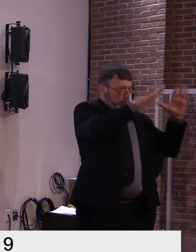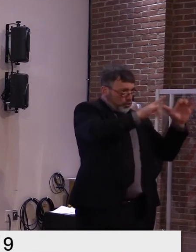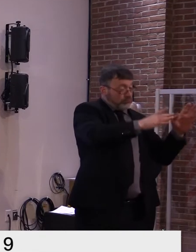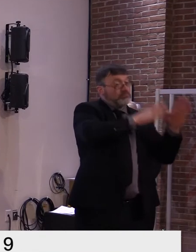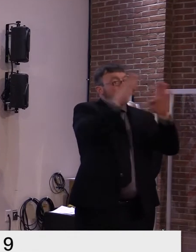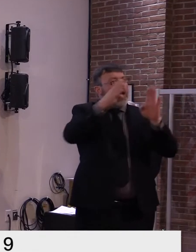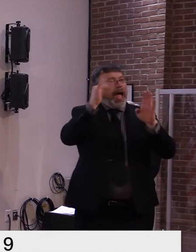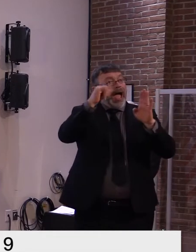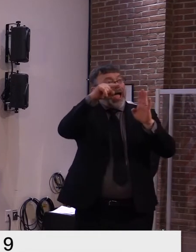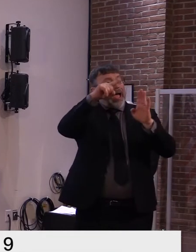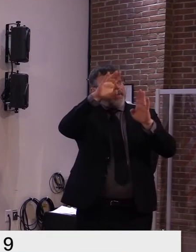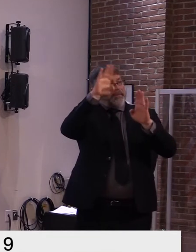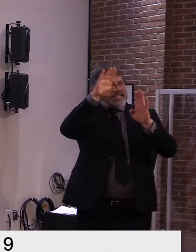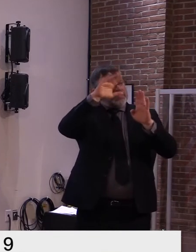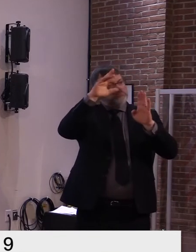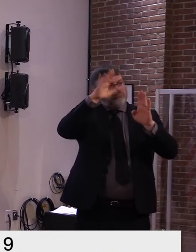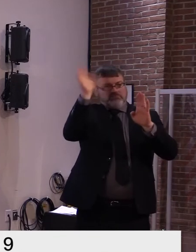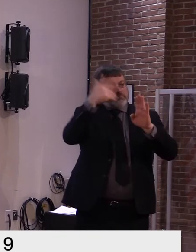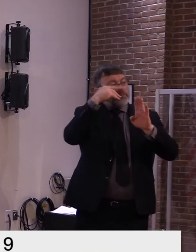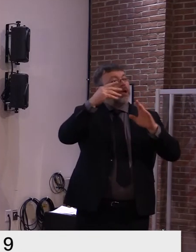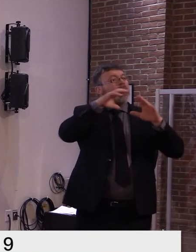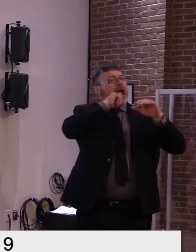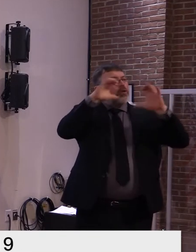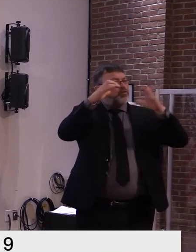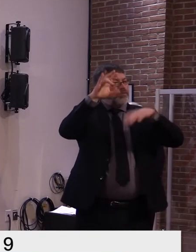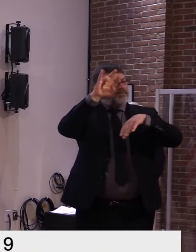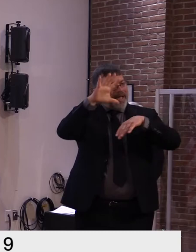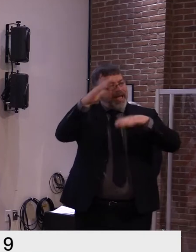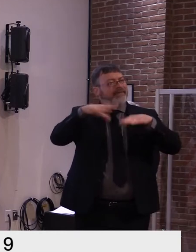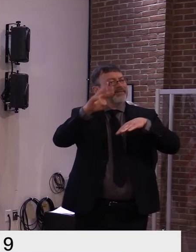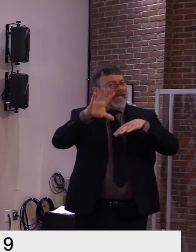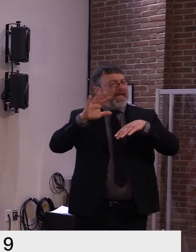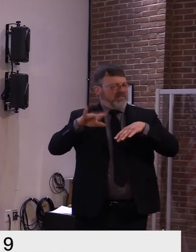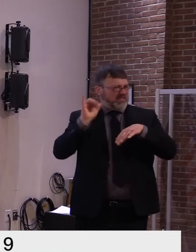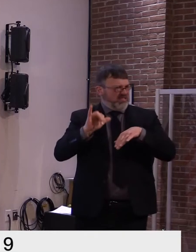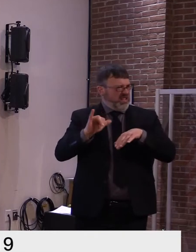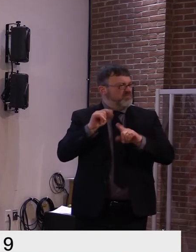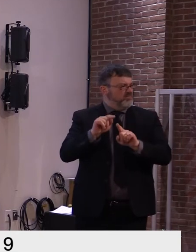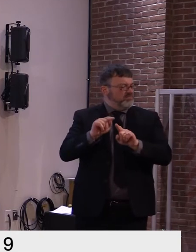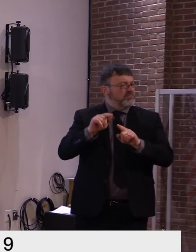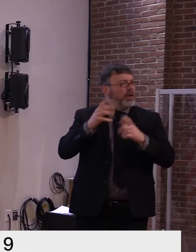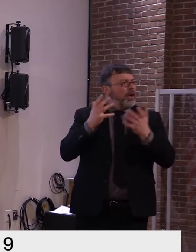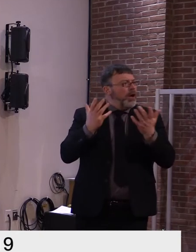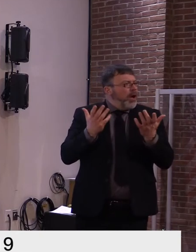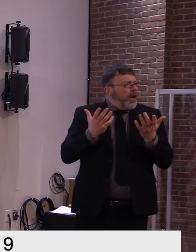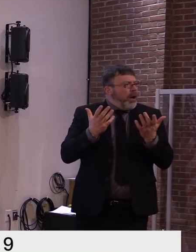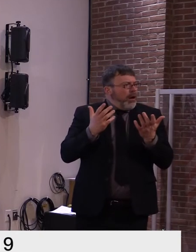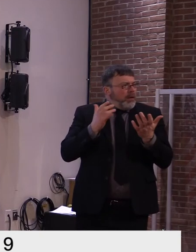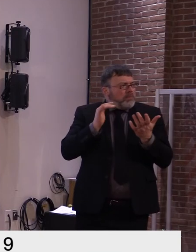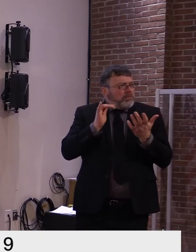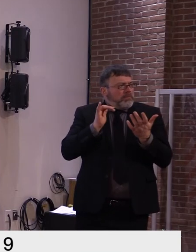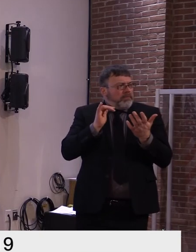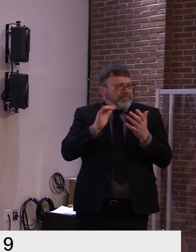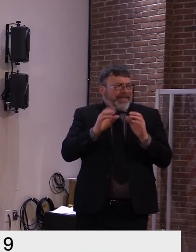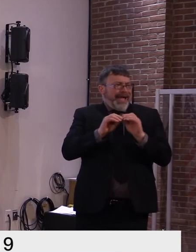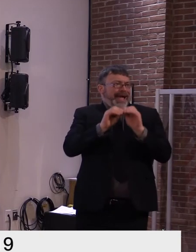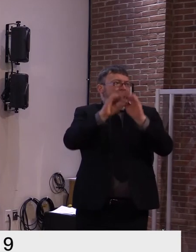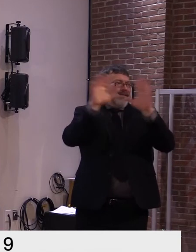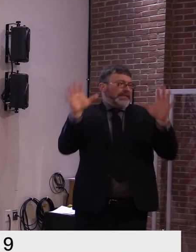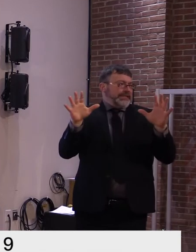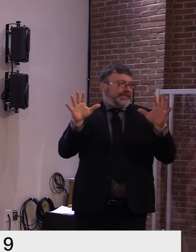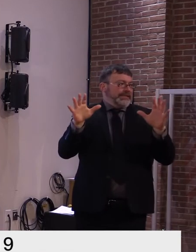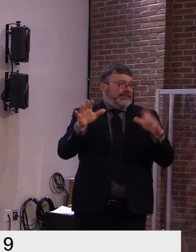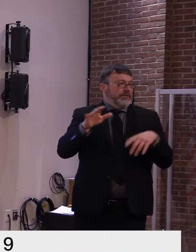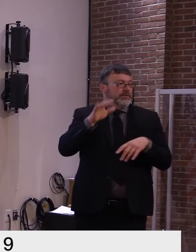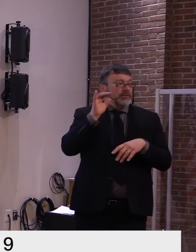system, the inoculations are happening in the healthcare facilities. Where are people going to